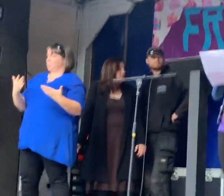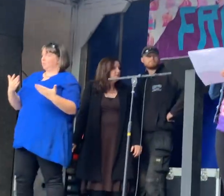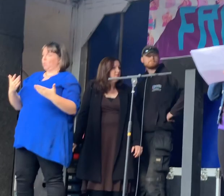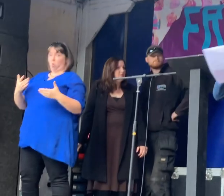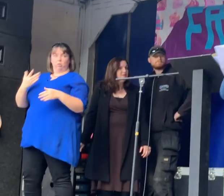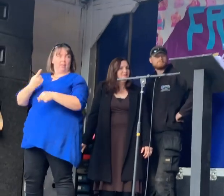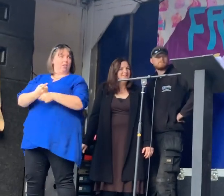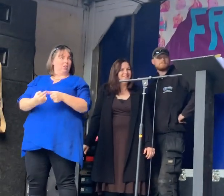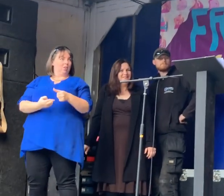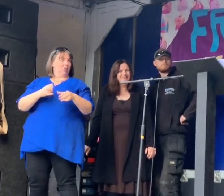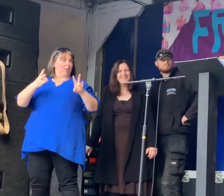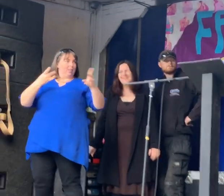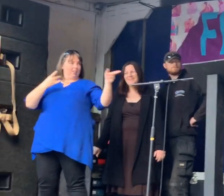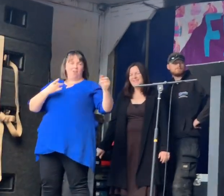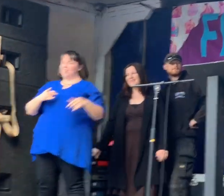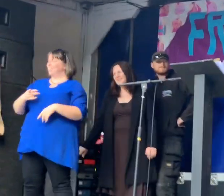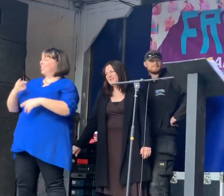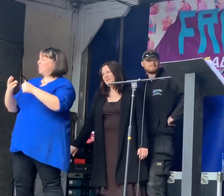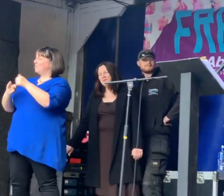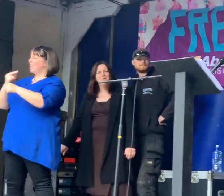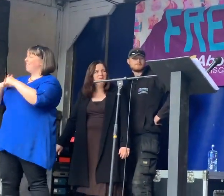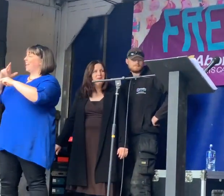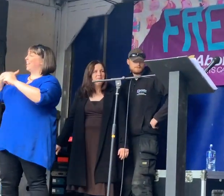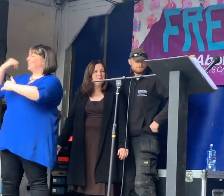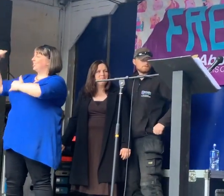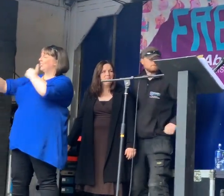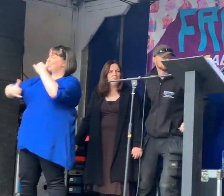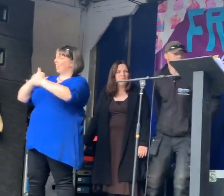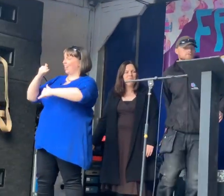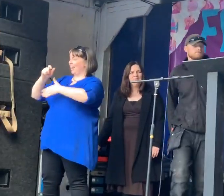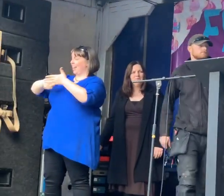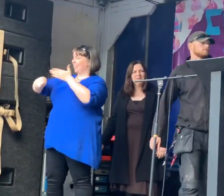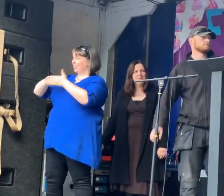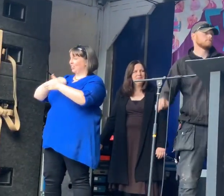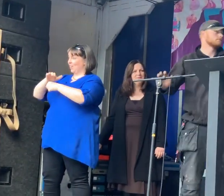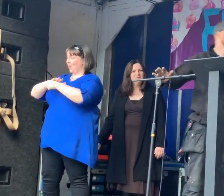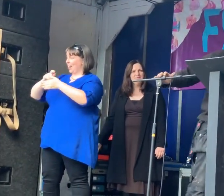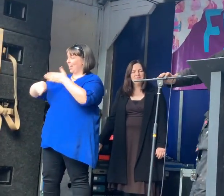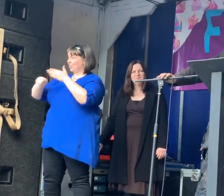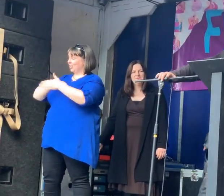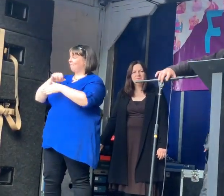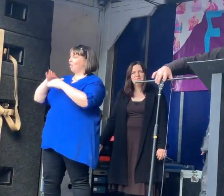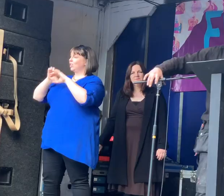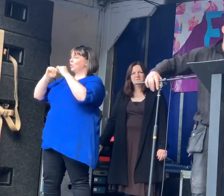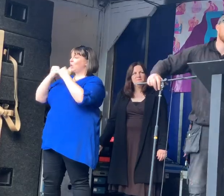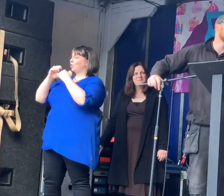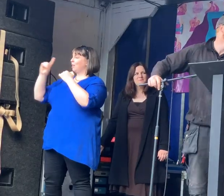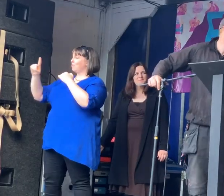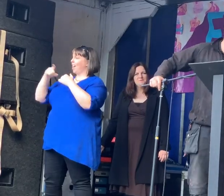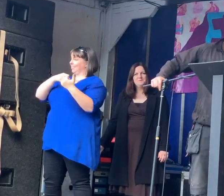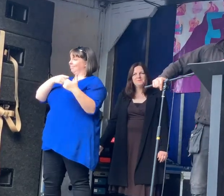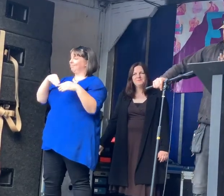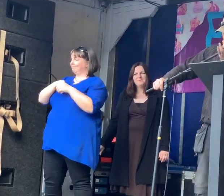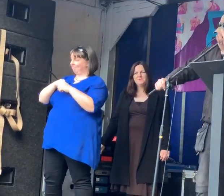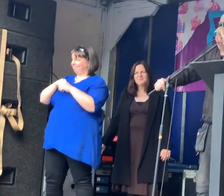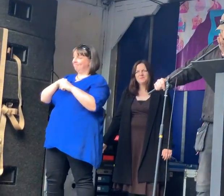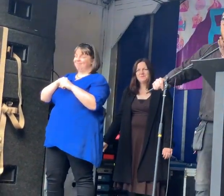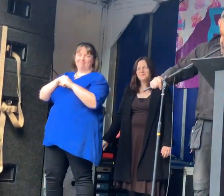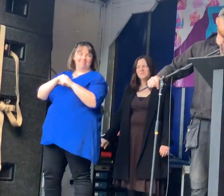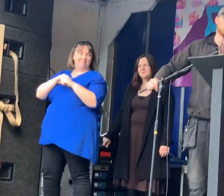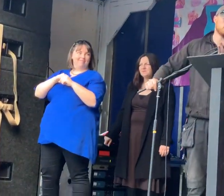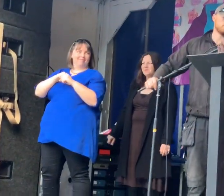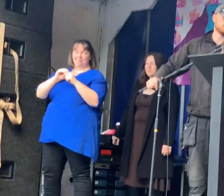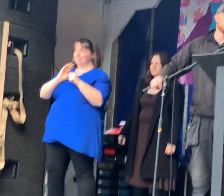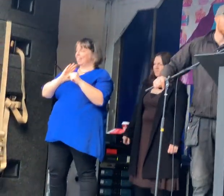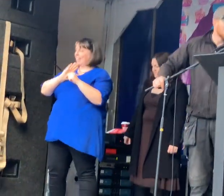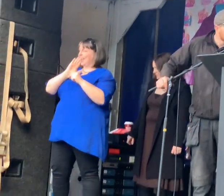run, currently gearing up to run in next year's election, local election with the Social Democrats, and Evie's aim...